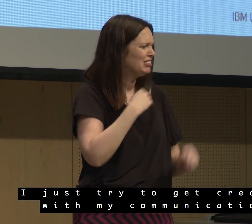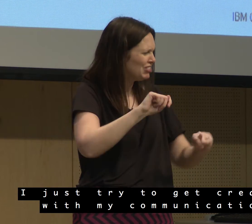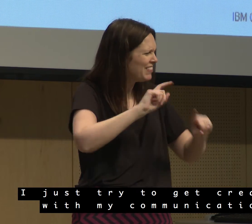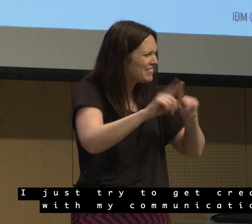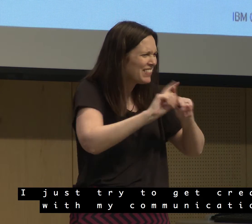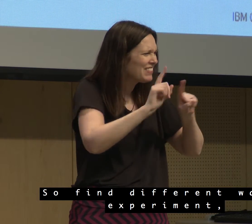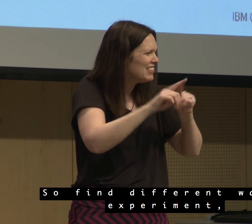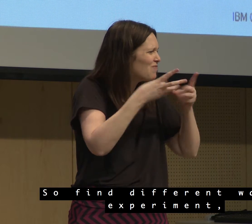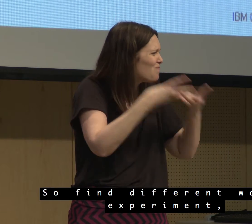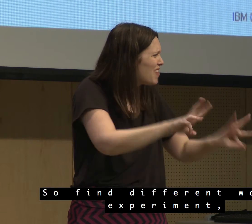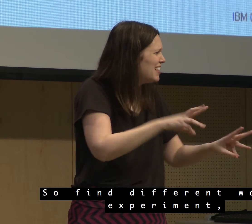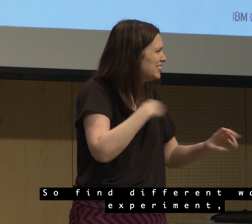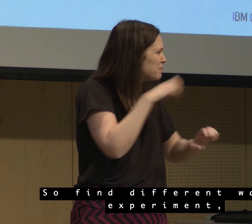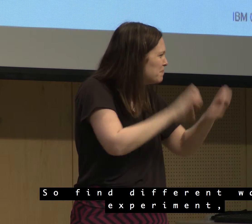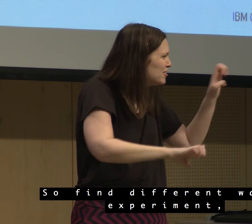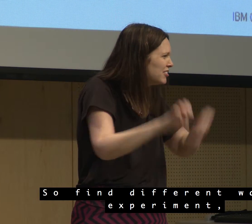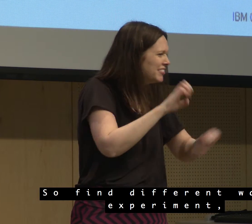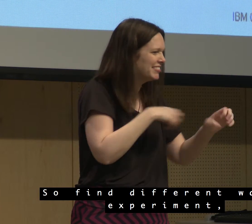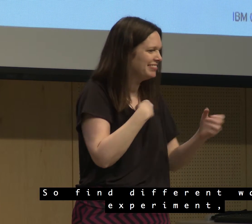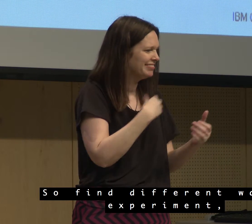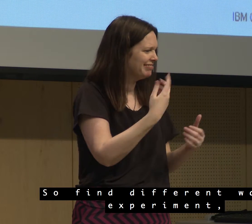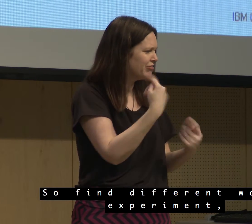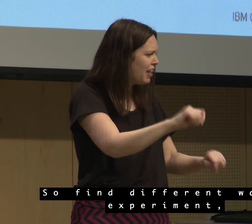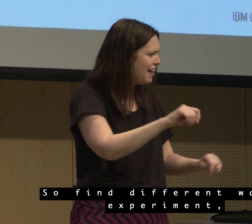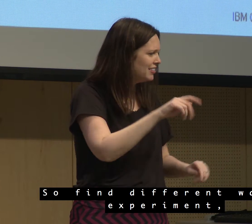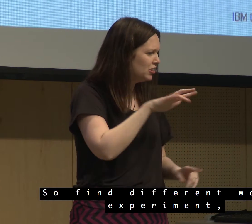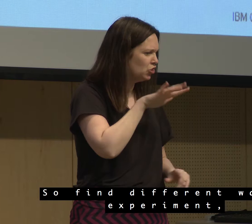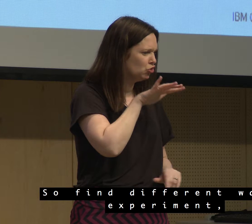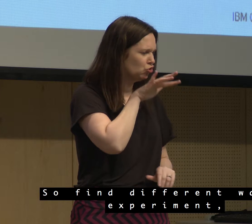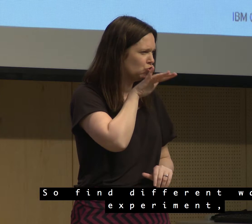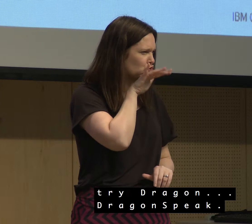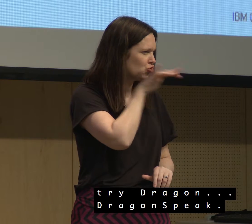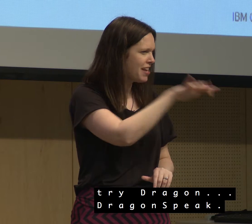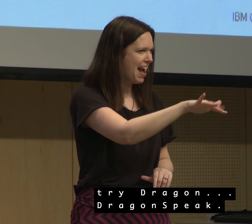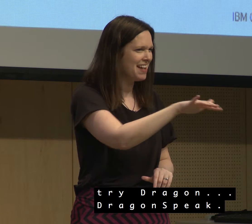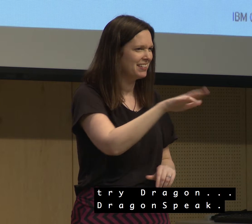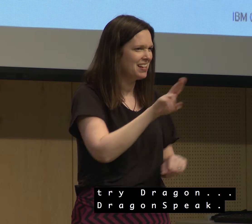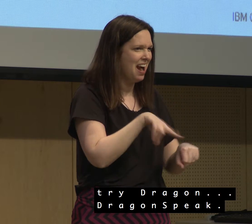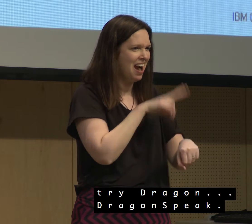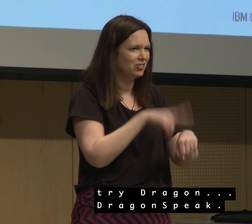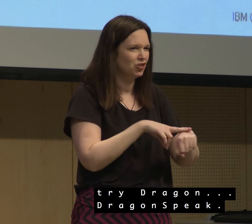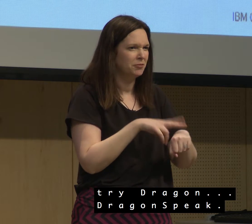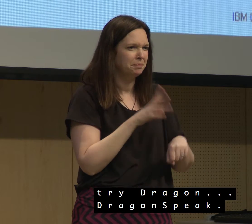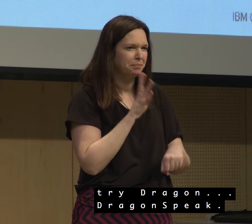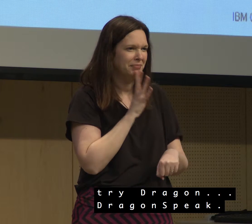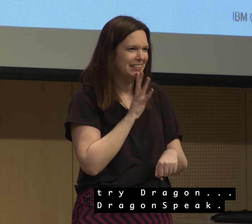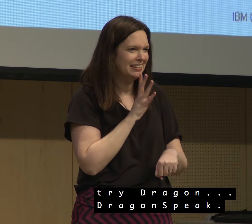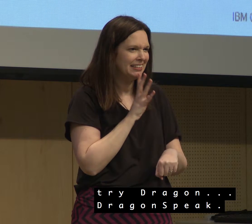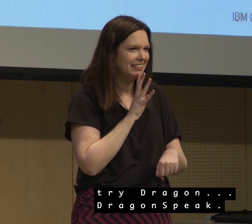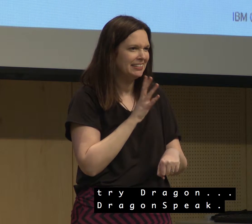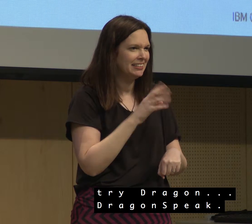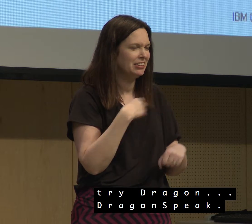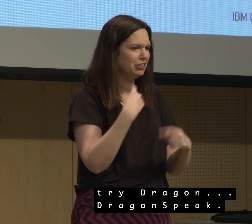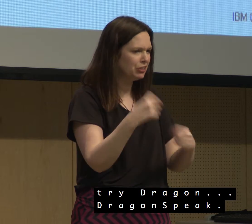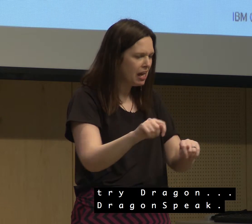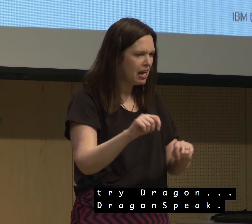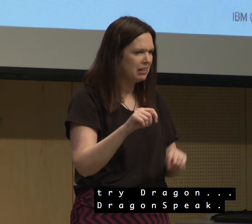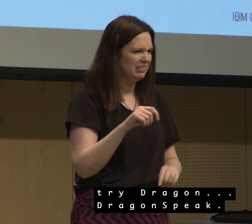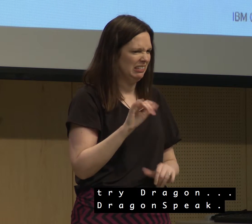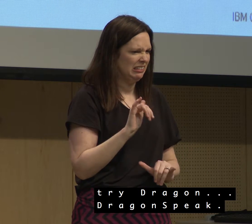communication. So find different ways, experiment. Try dragon